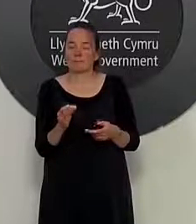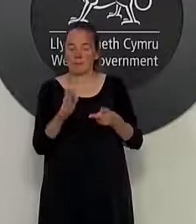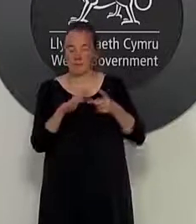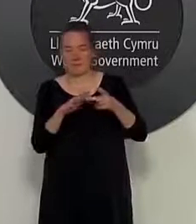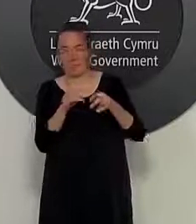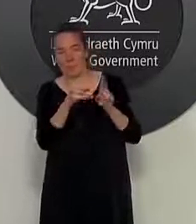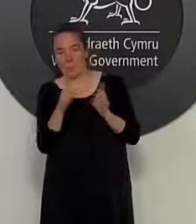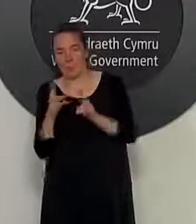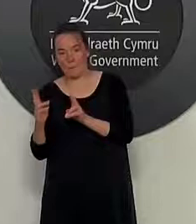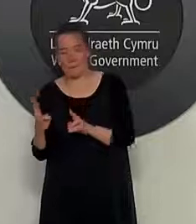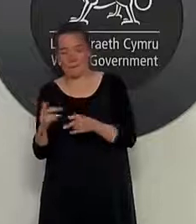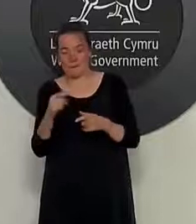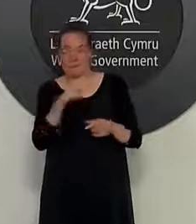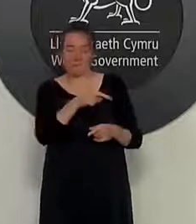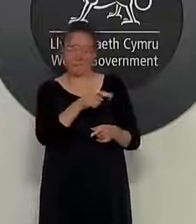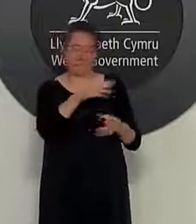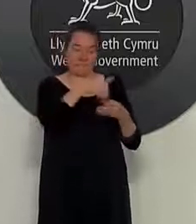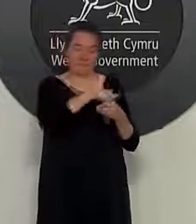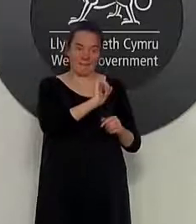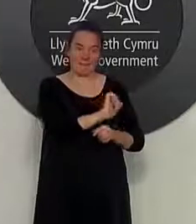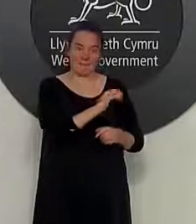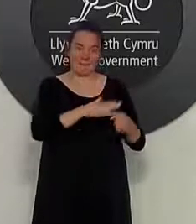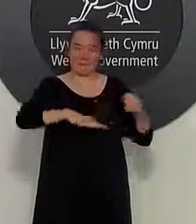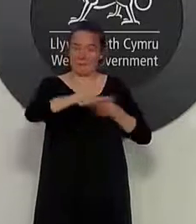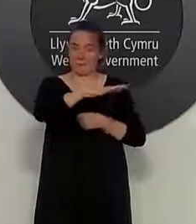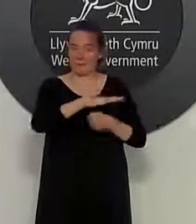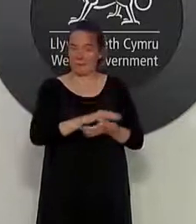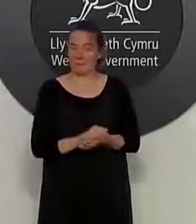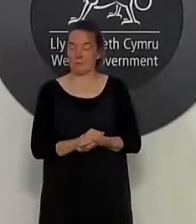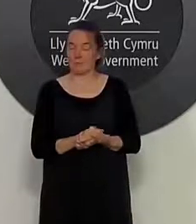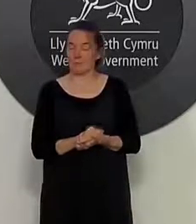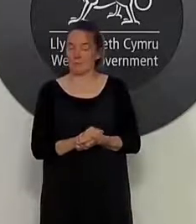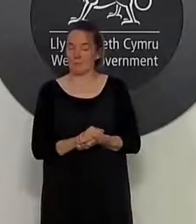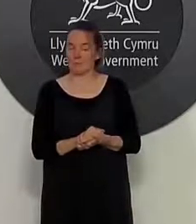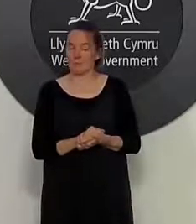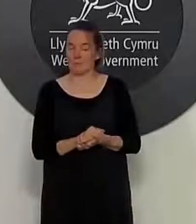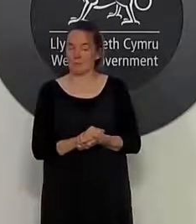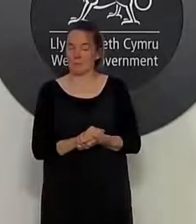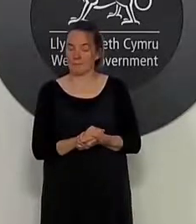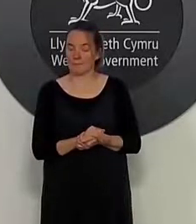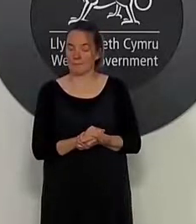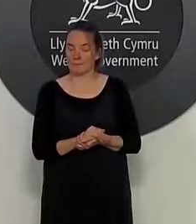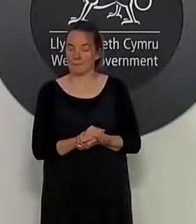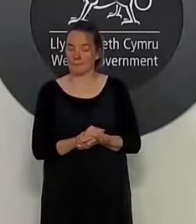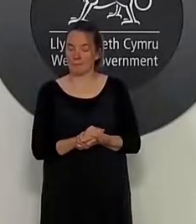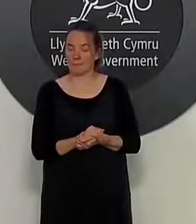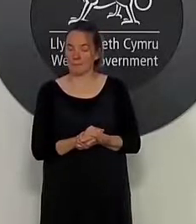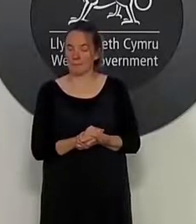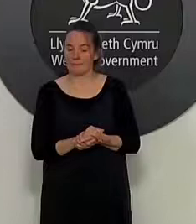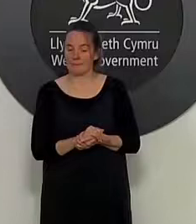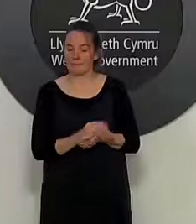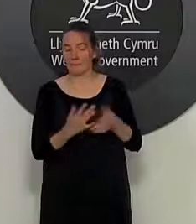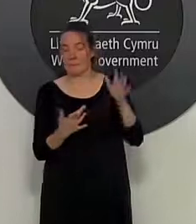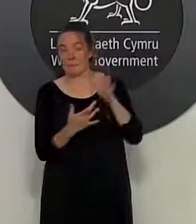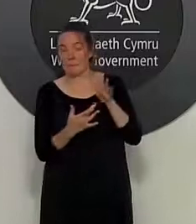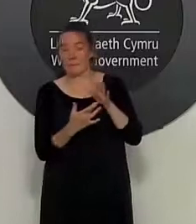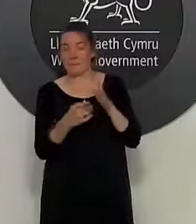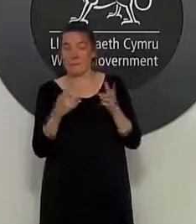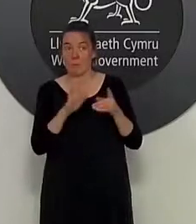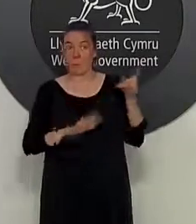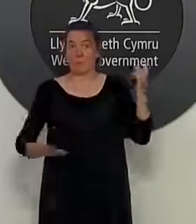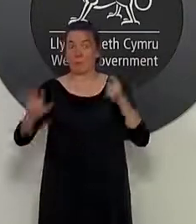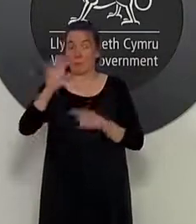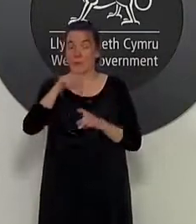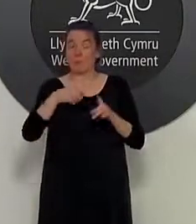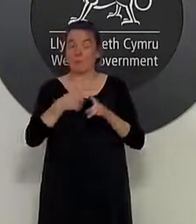second homes within this area. So this is a very significant, and in the context of the UK, certainly a